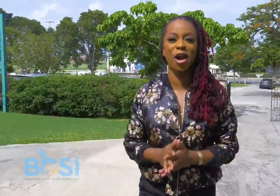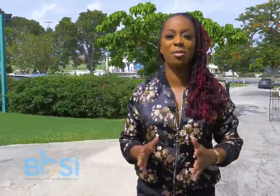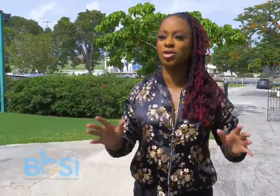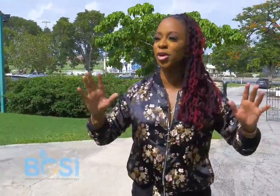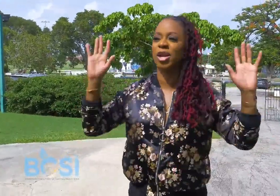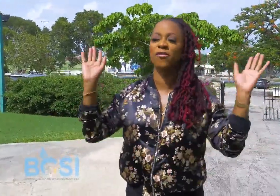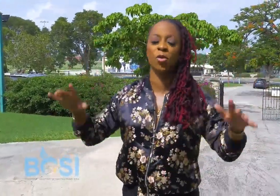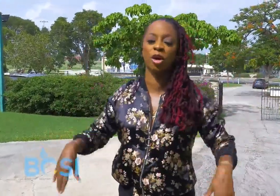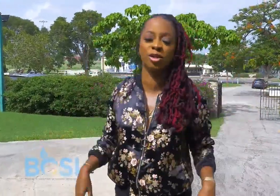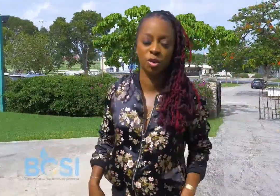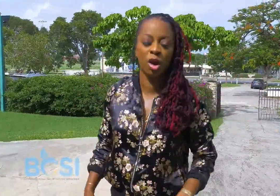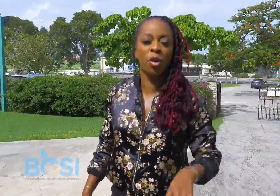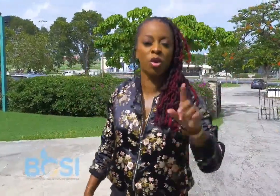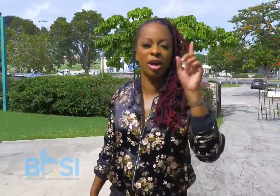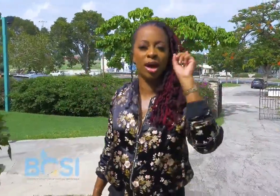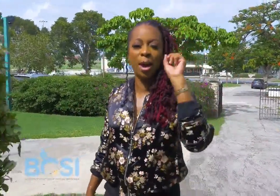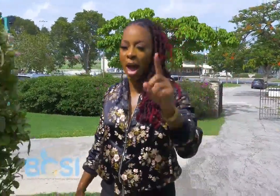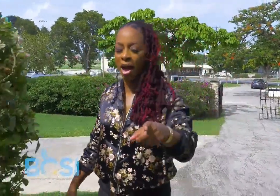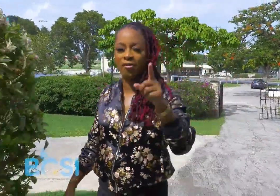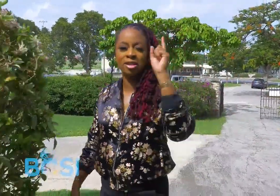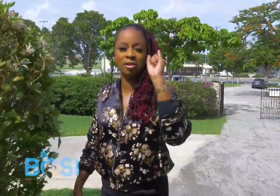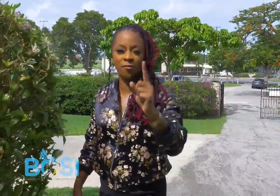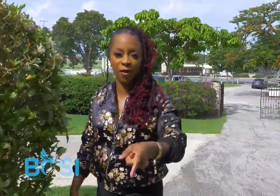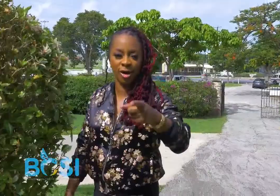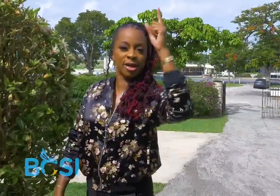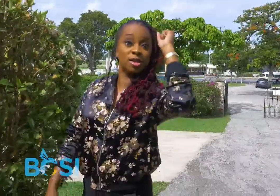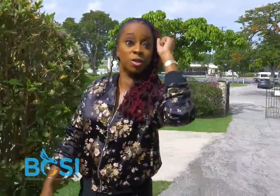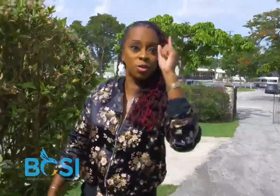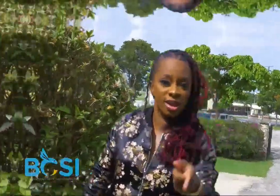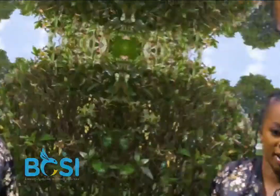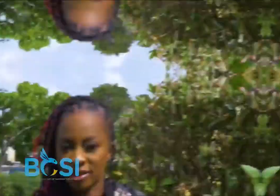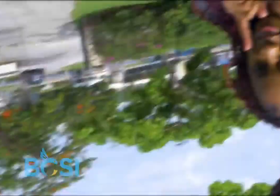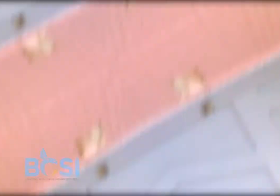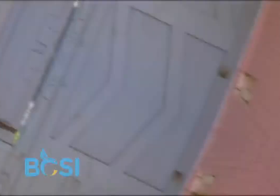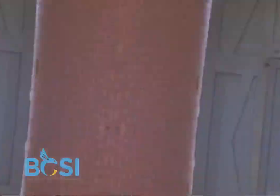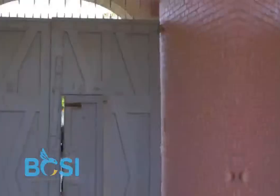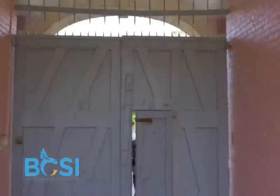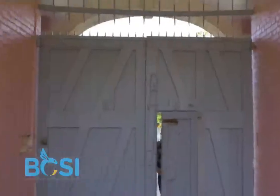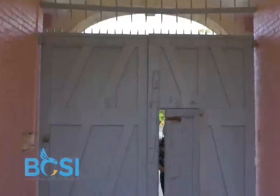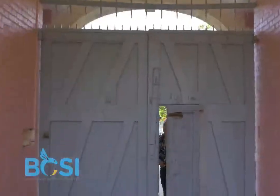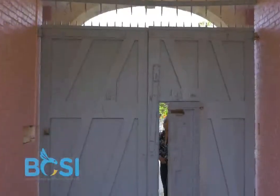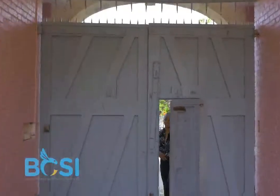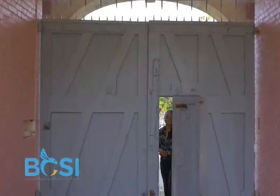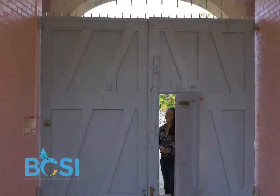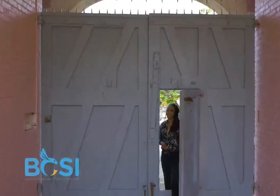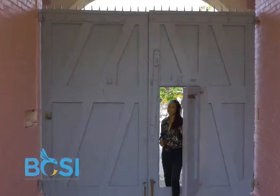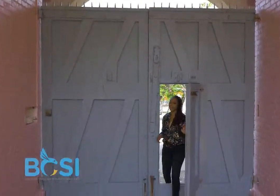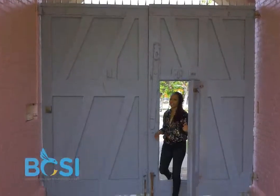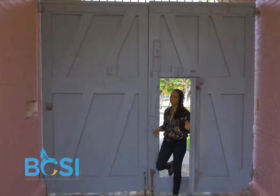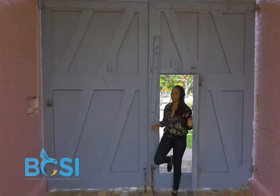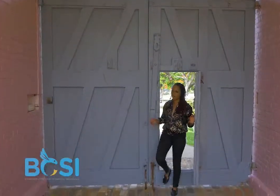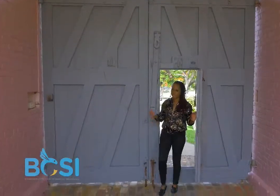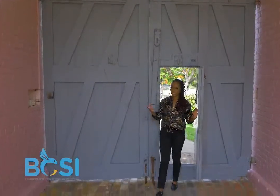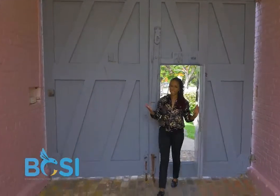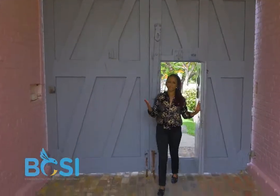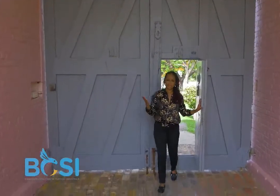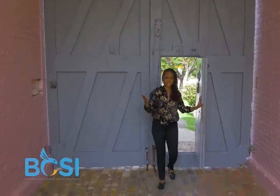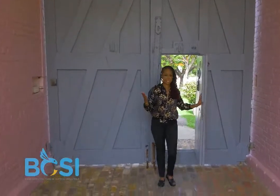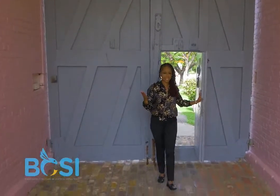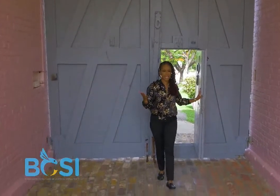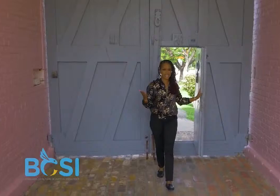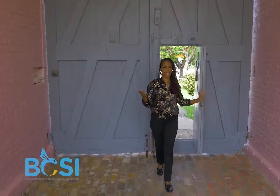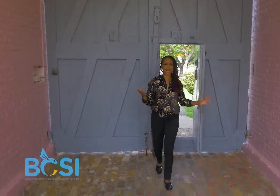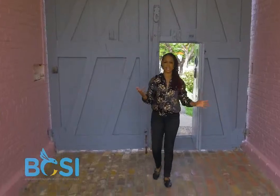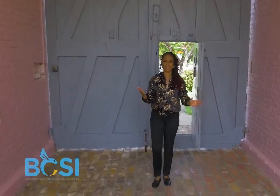cocktail, grab a drink, whatever you want to do. We're going to have some fun today. Okay, I hear you. Now, what is